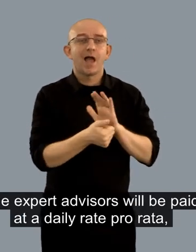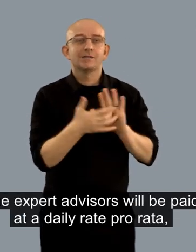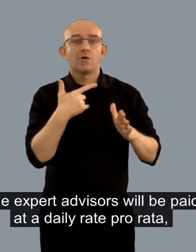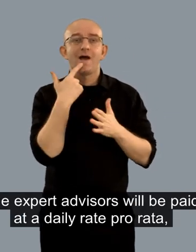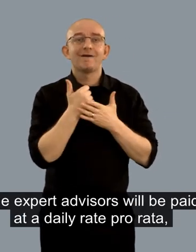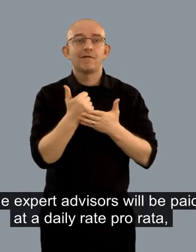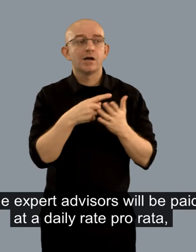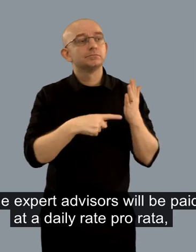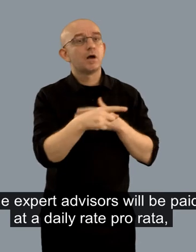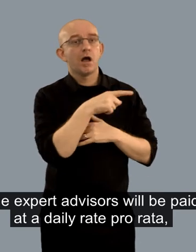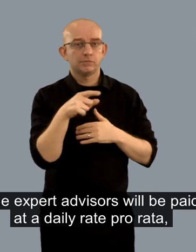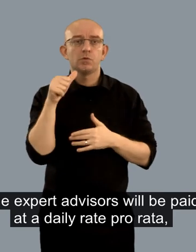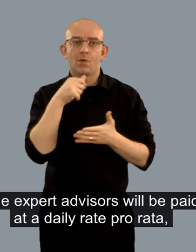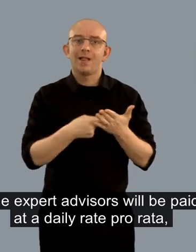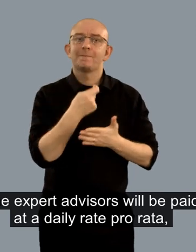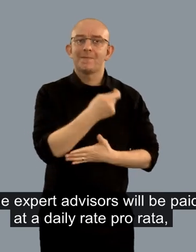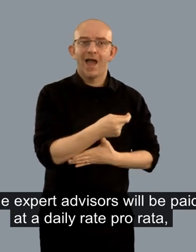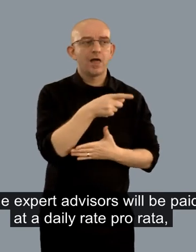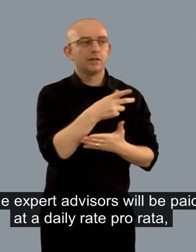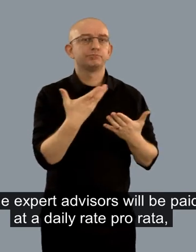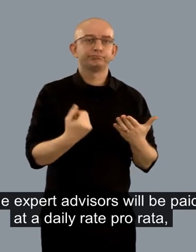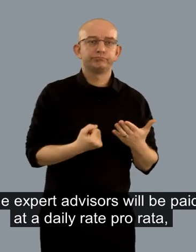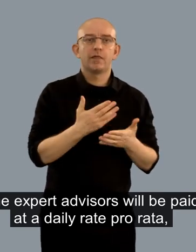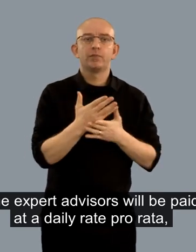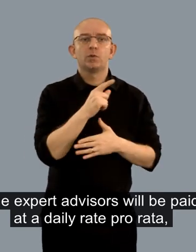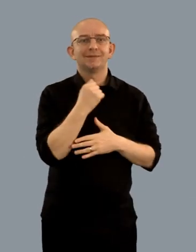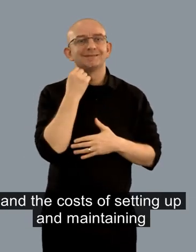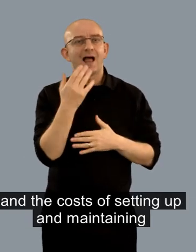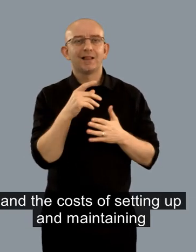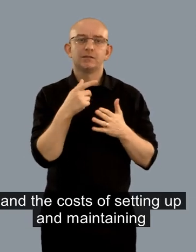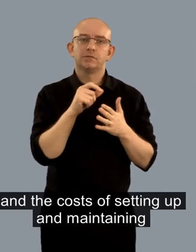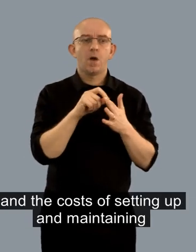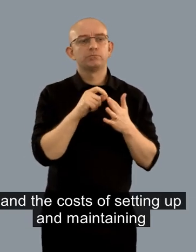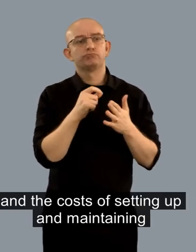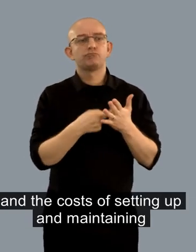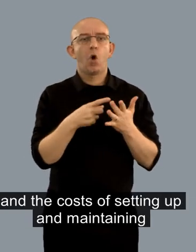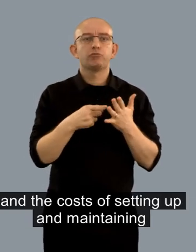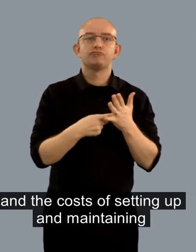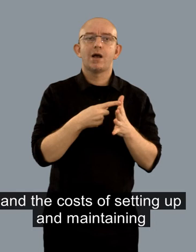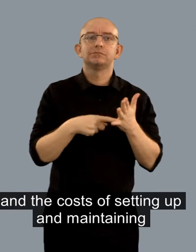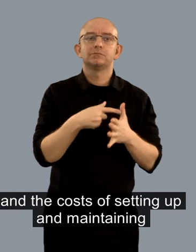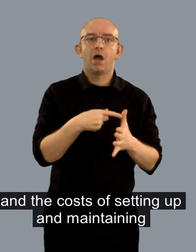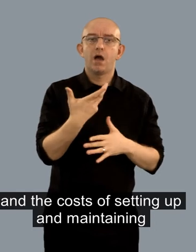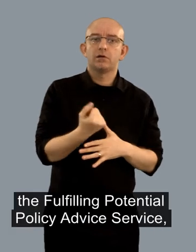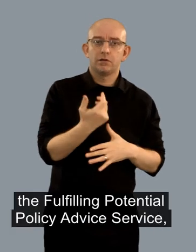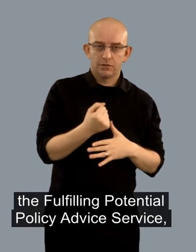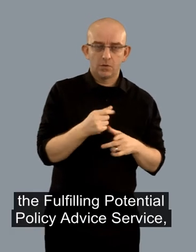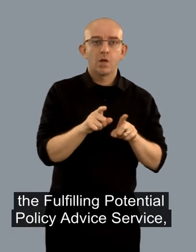The expert advisors will be paid at a daily rate pro rata, and the costs of setting up and maintaining the Fulfilling